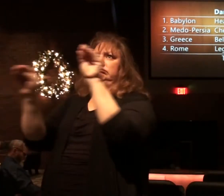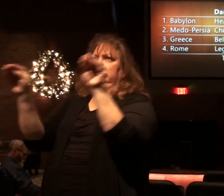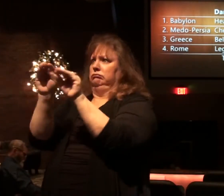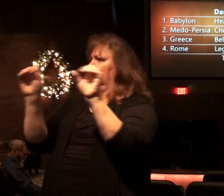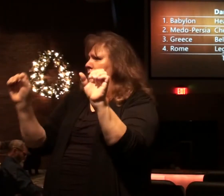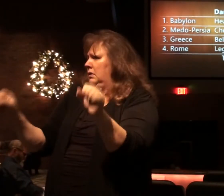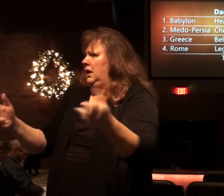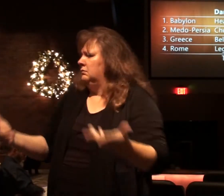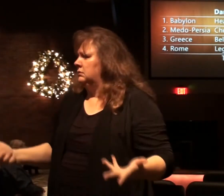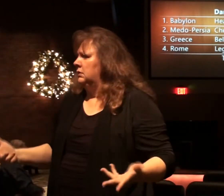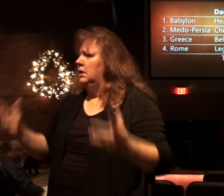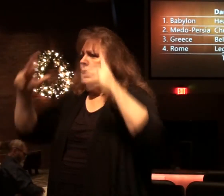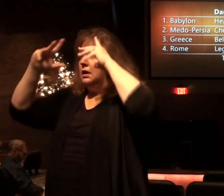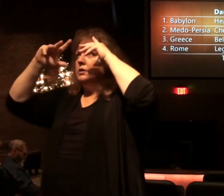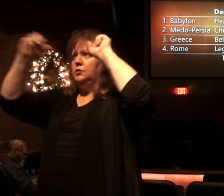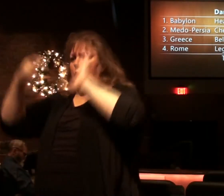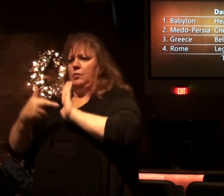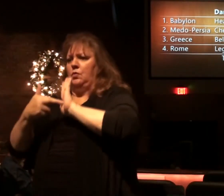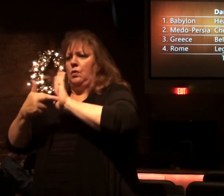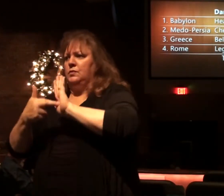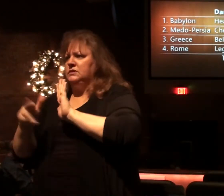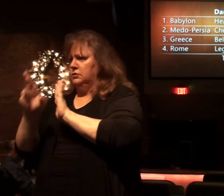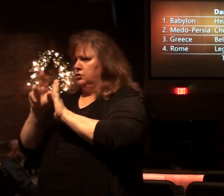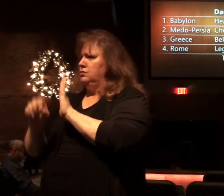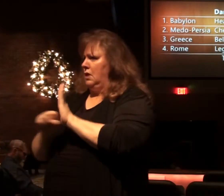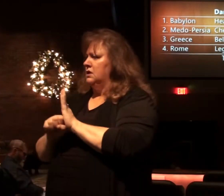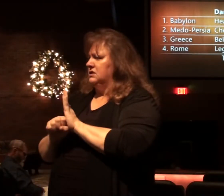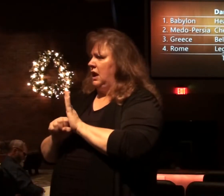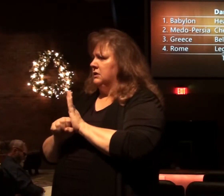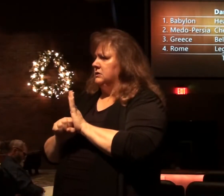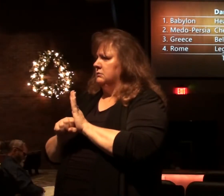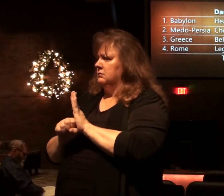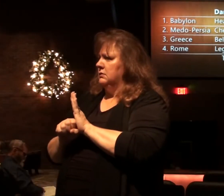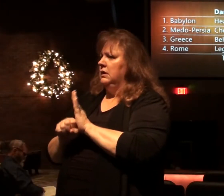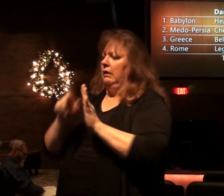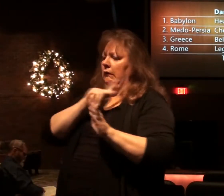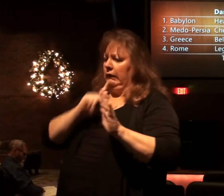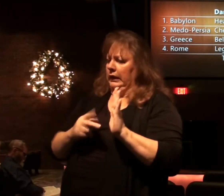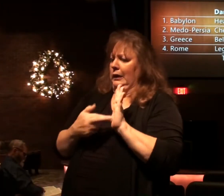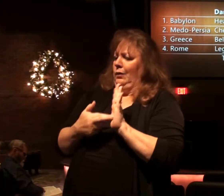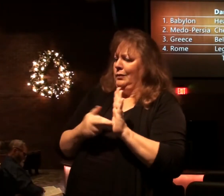interchangeably. The president representing the United States, so on.